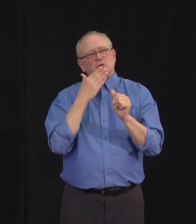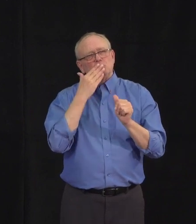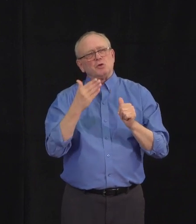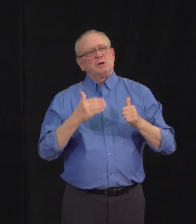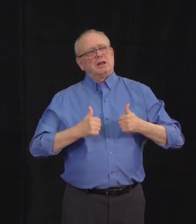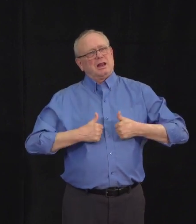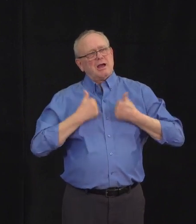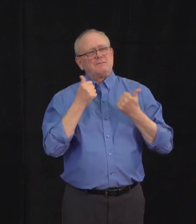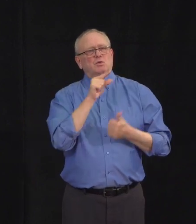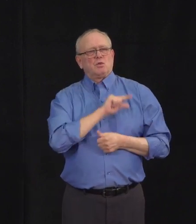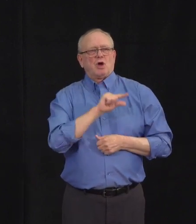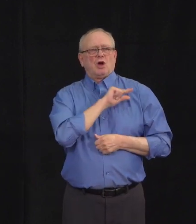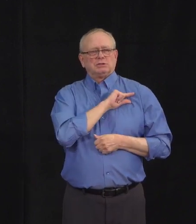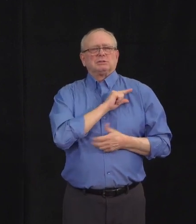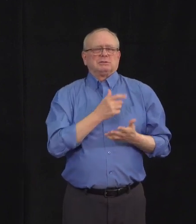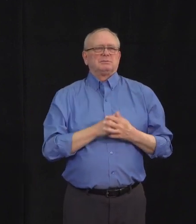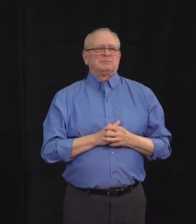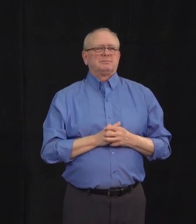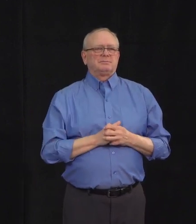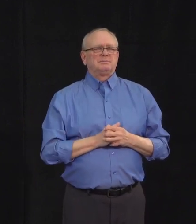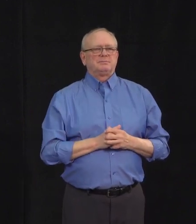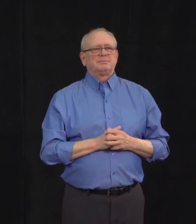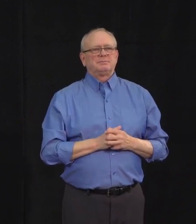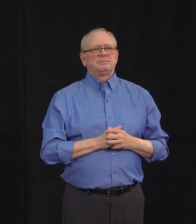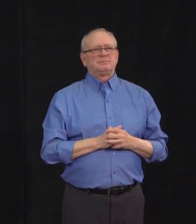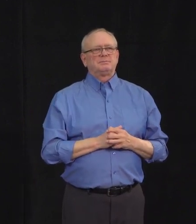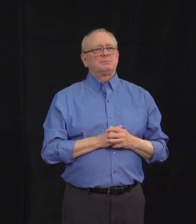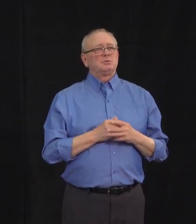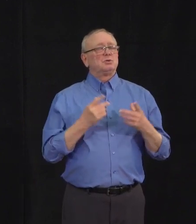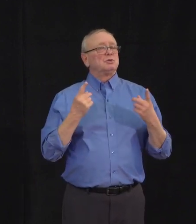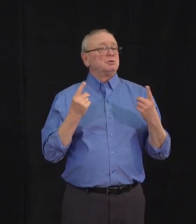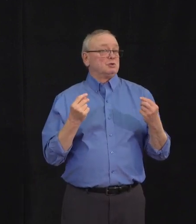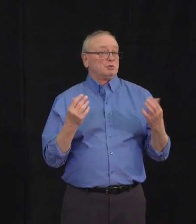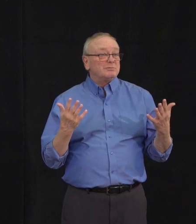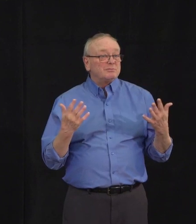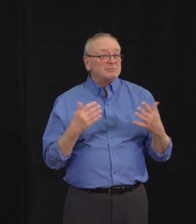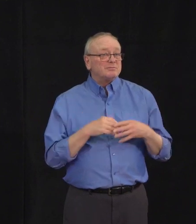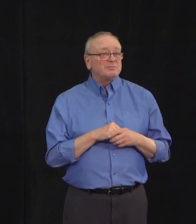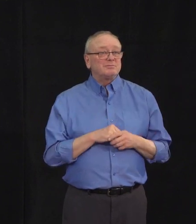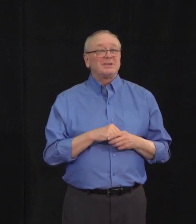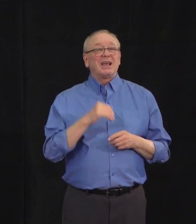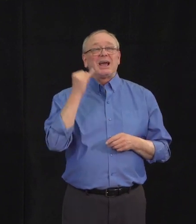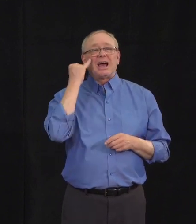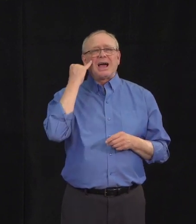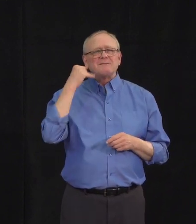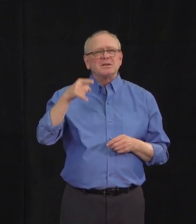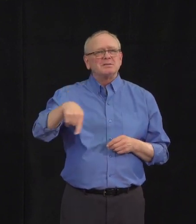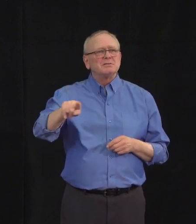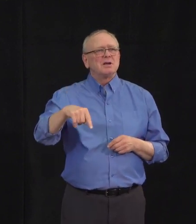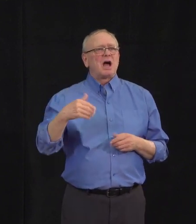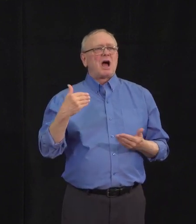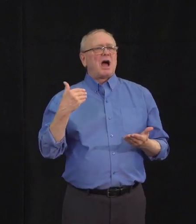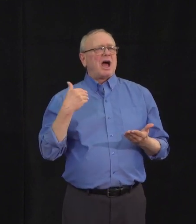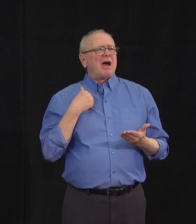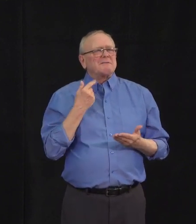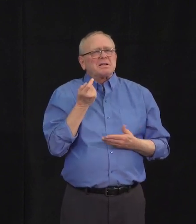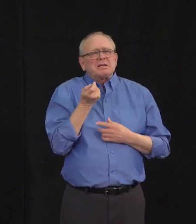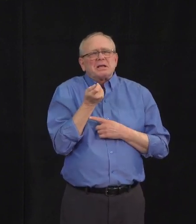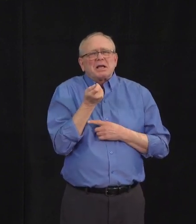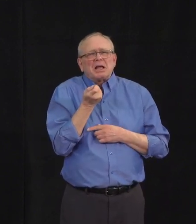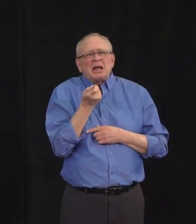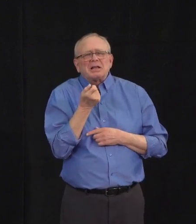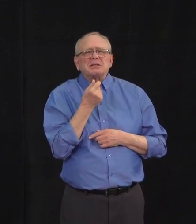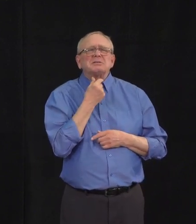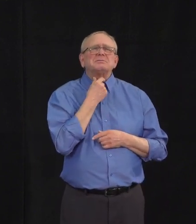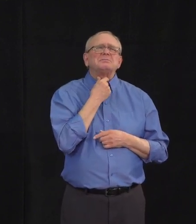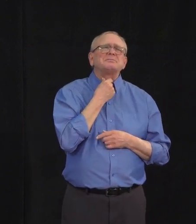First of all, in these facilities, anyone with the mildest symptoms, such as a hoarse voice or muscle aches, must immediately be tested